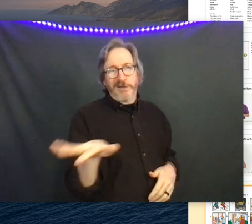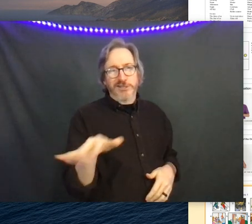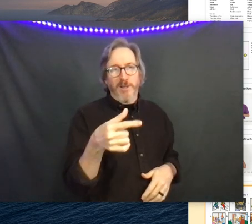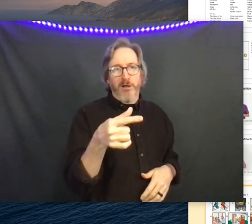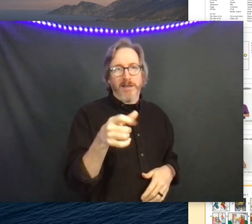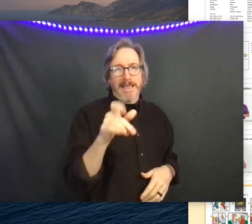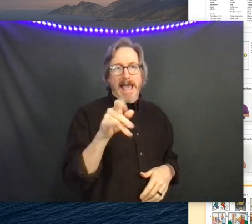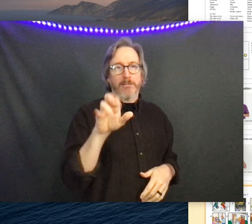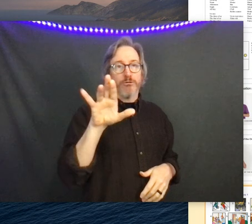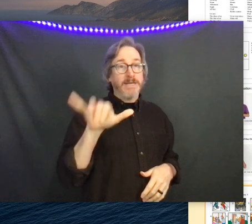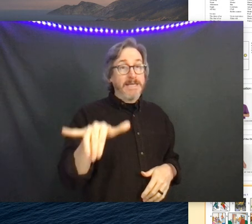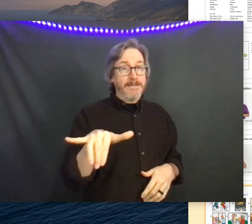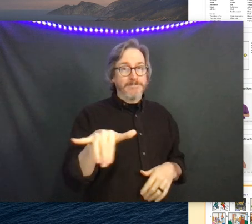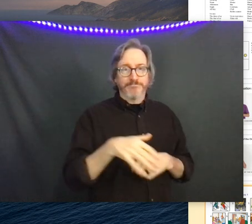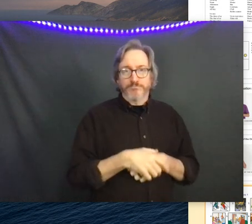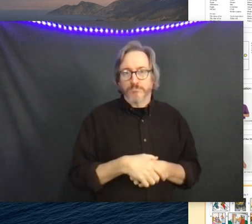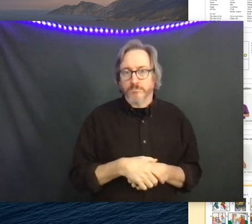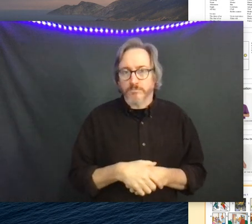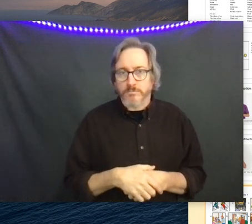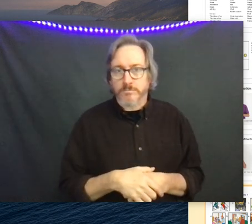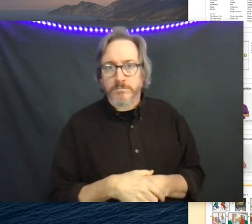or fingerspell gallery.